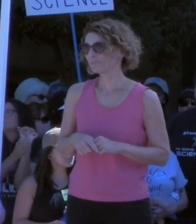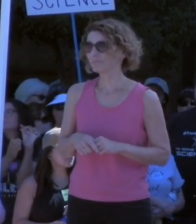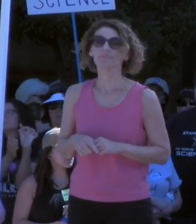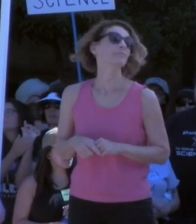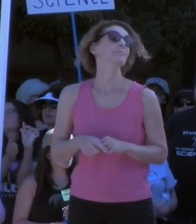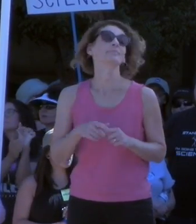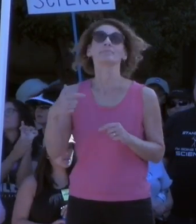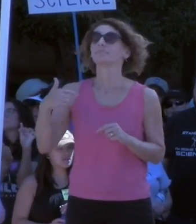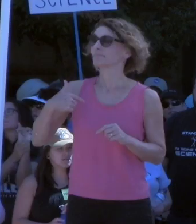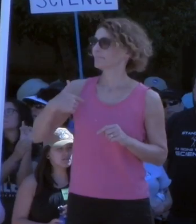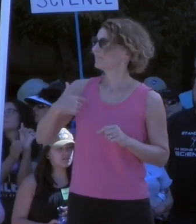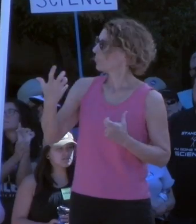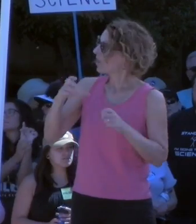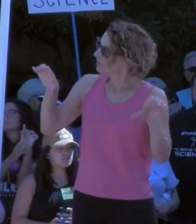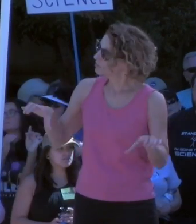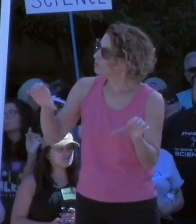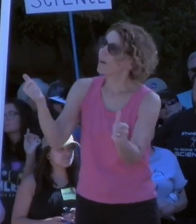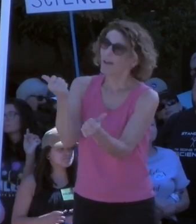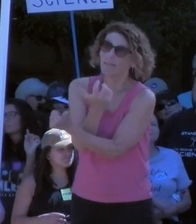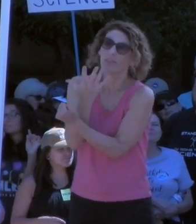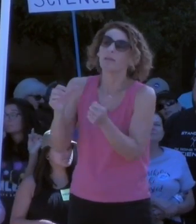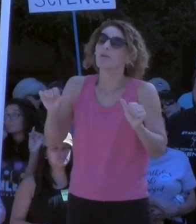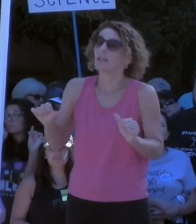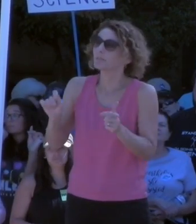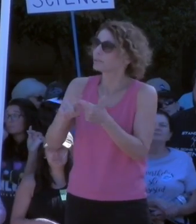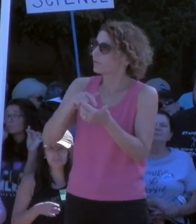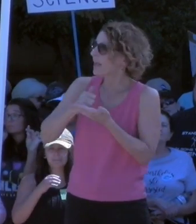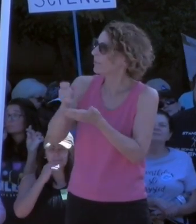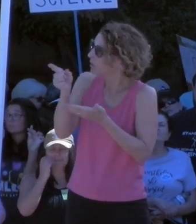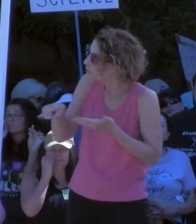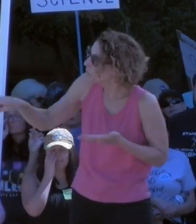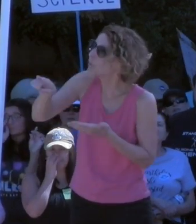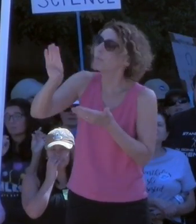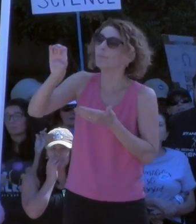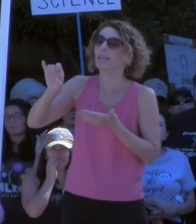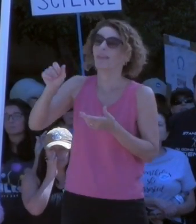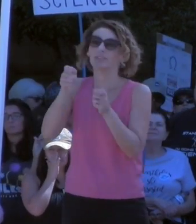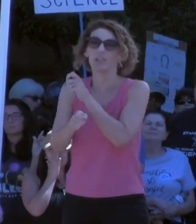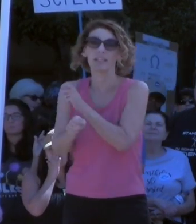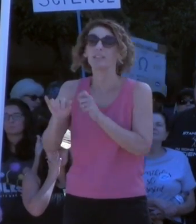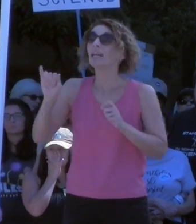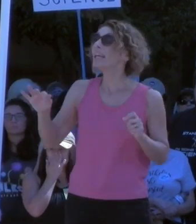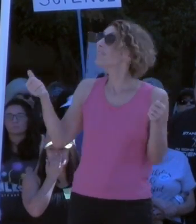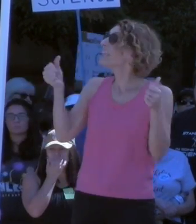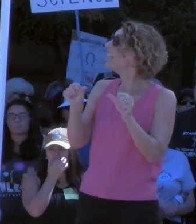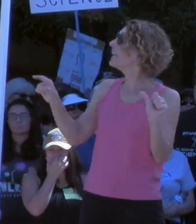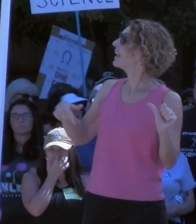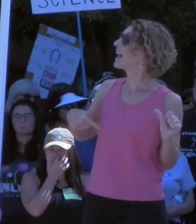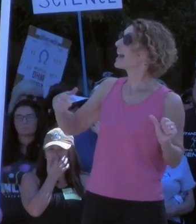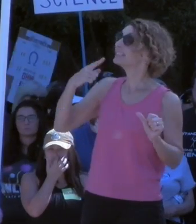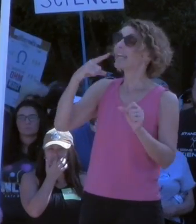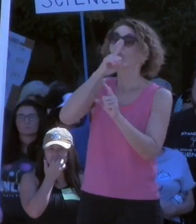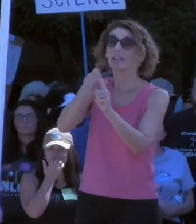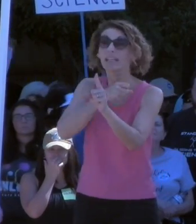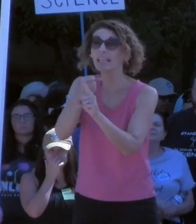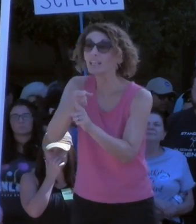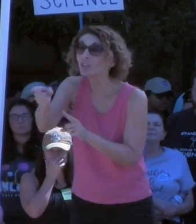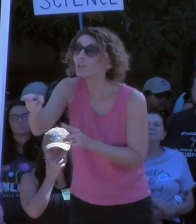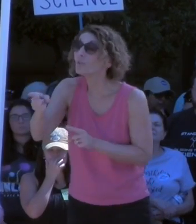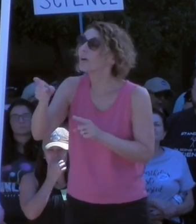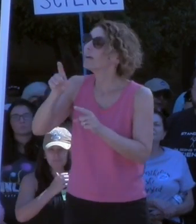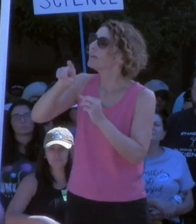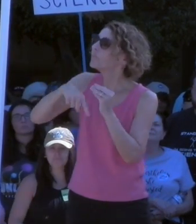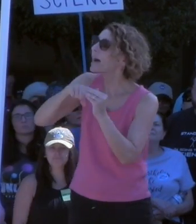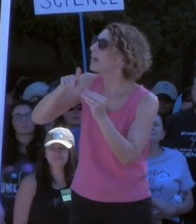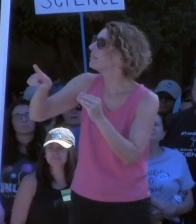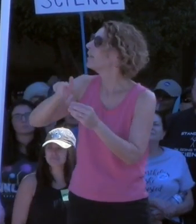And I want to do everything that I can do to help you be that change. So if anything I said resonated with you when it comes to getting involved,